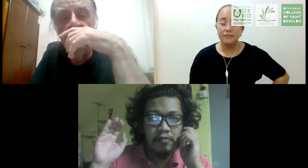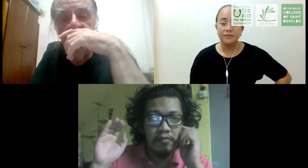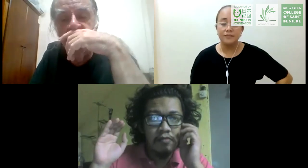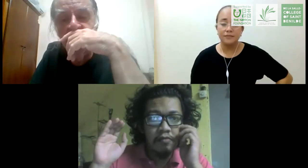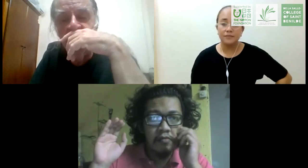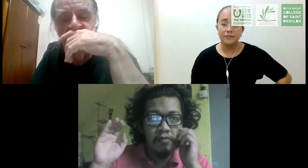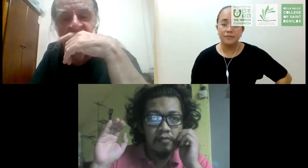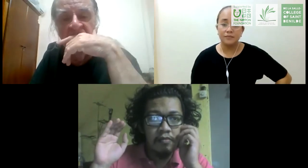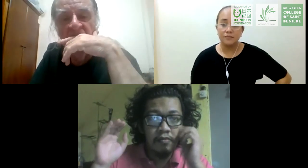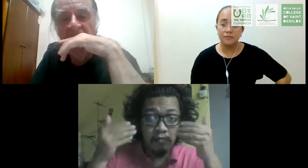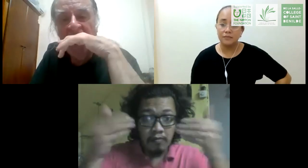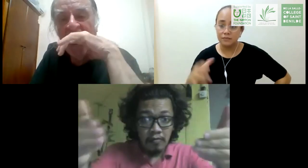you have a question? This is Shaq.